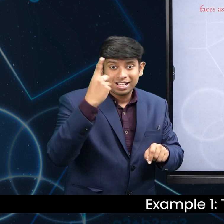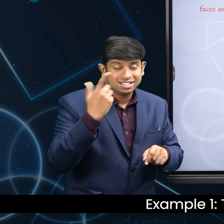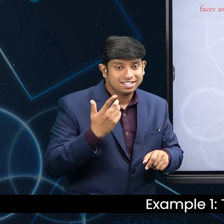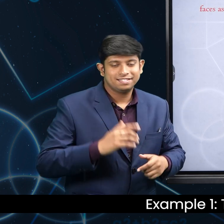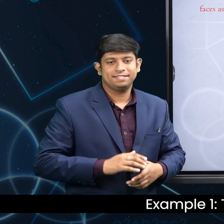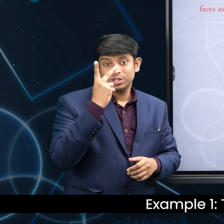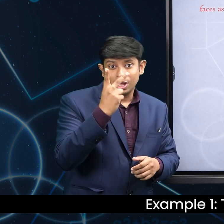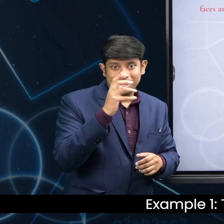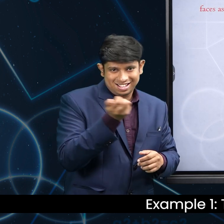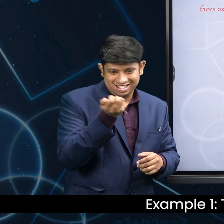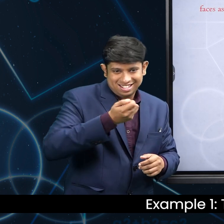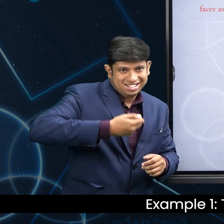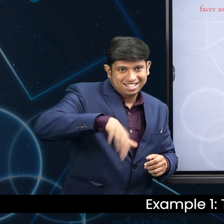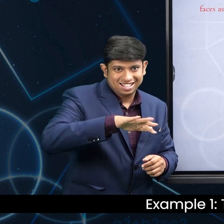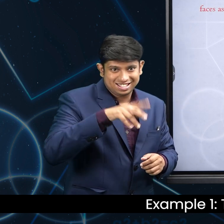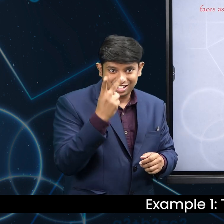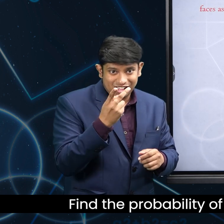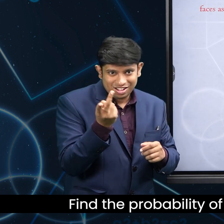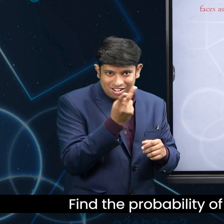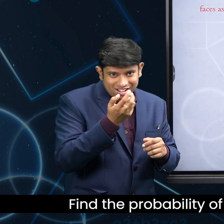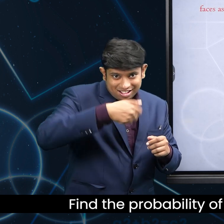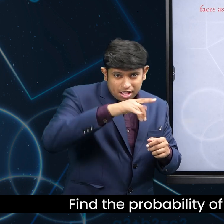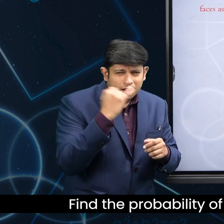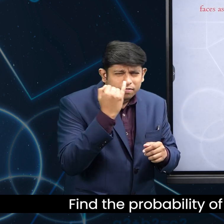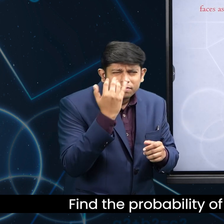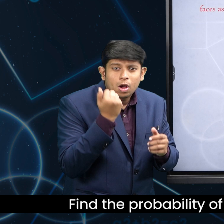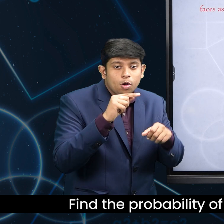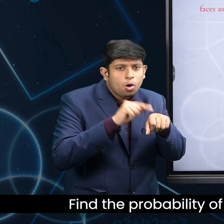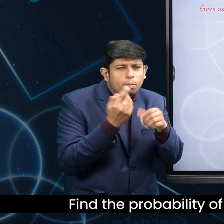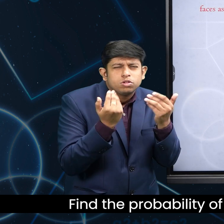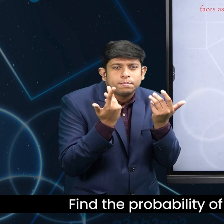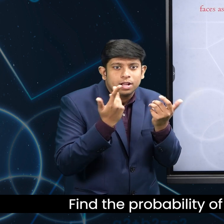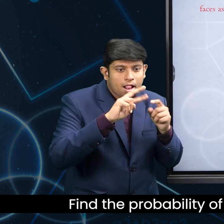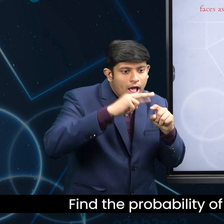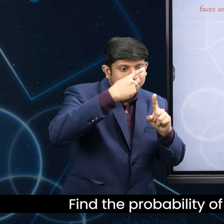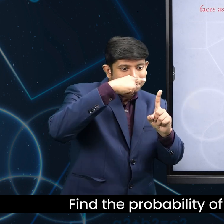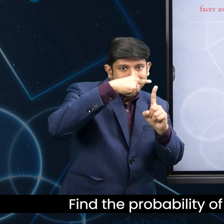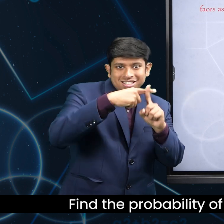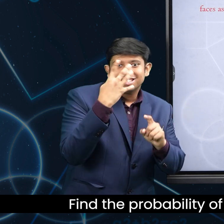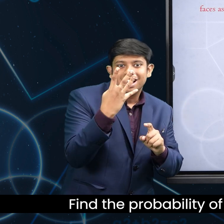Example 1. Two dice are rolled together. Find the probability of getting a doublet or sum of faces as